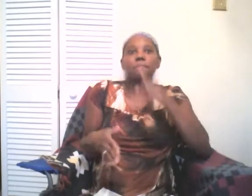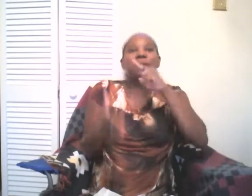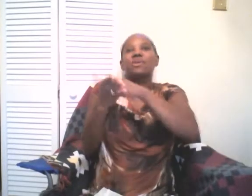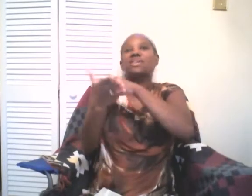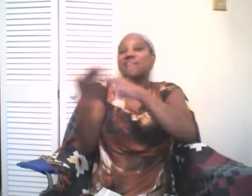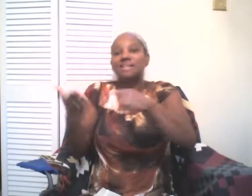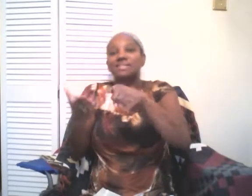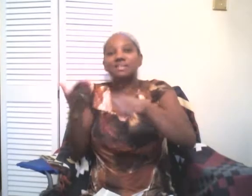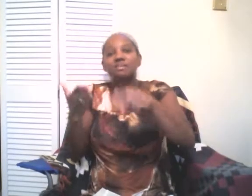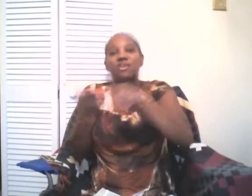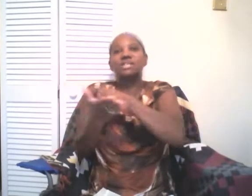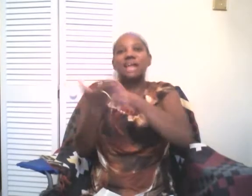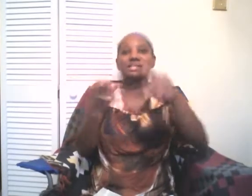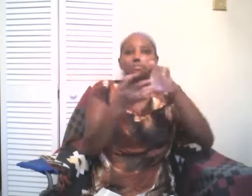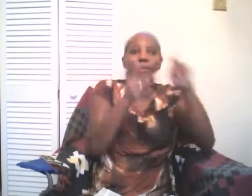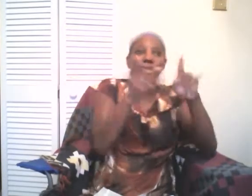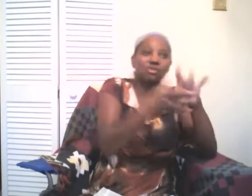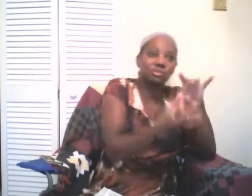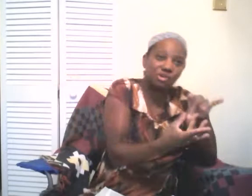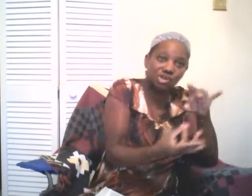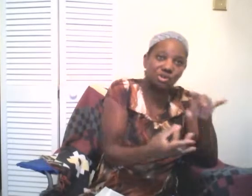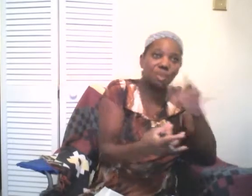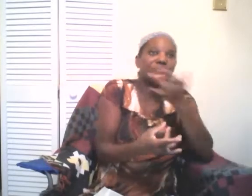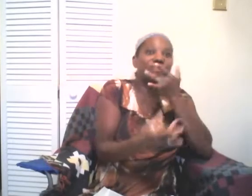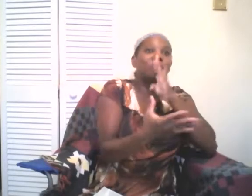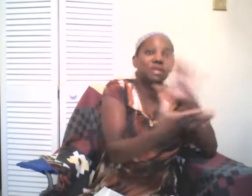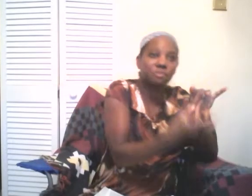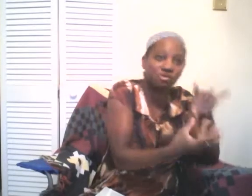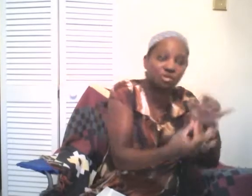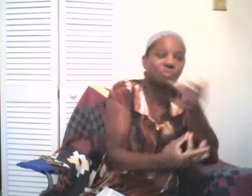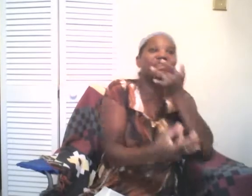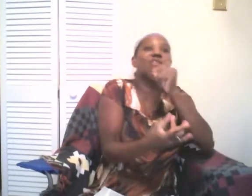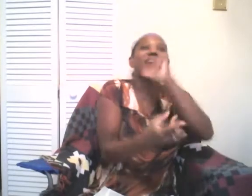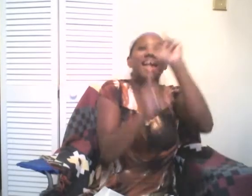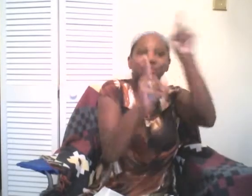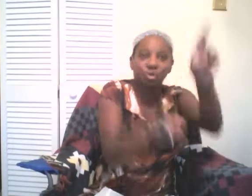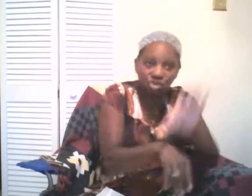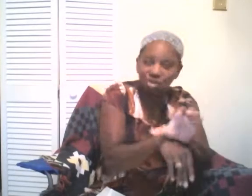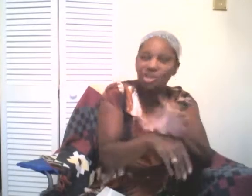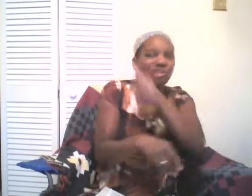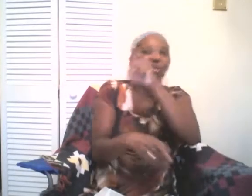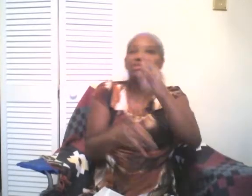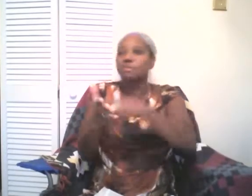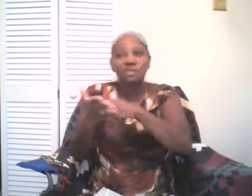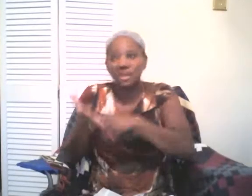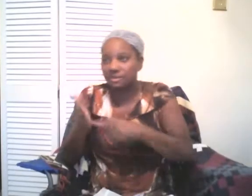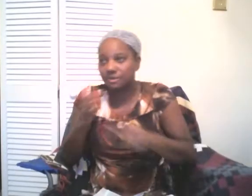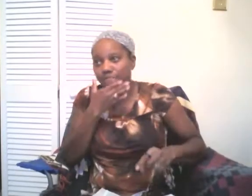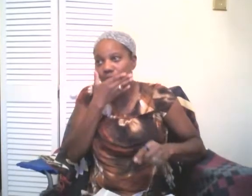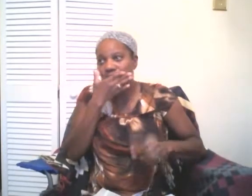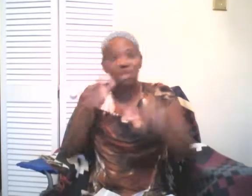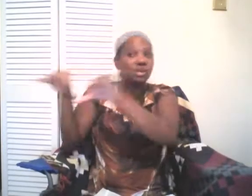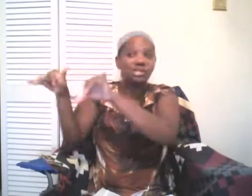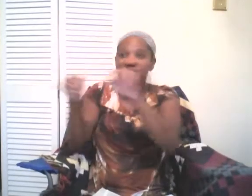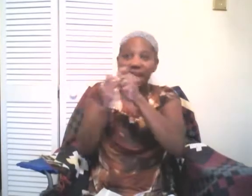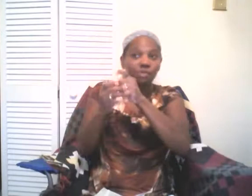being criticizing people that are spiritual and prefer to be spiritual and prefer not to go to church, you don't need to criticize them. They're doing exactly what